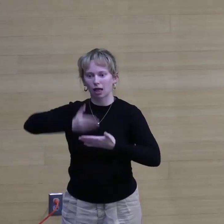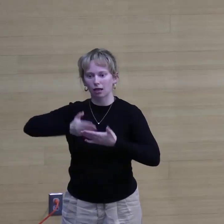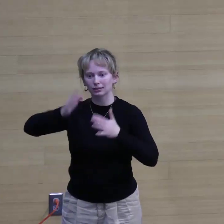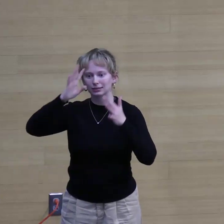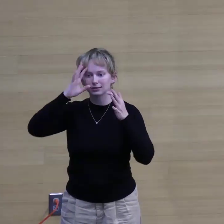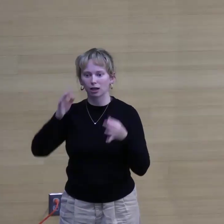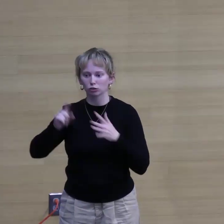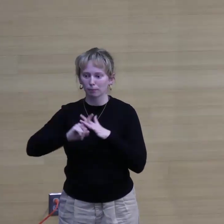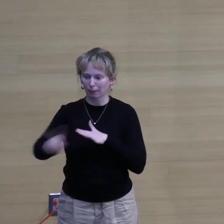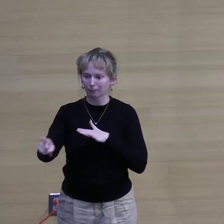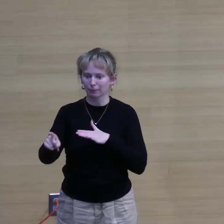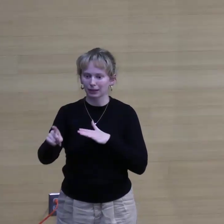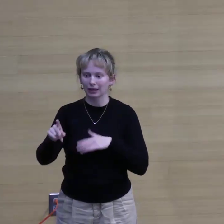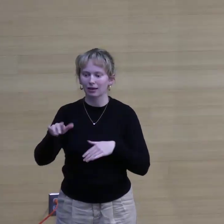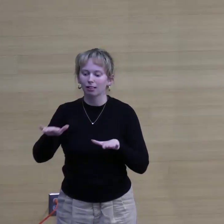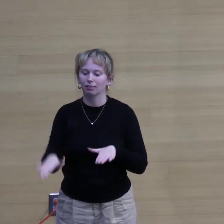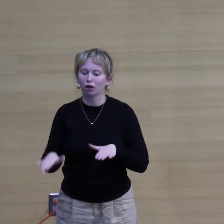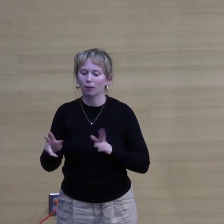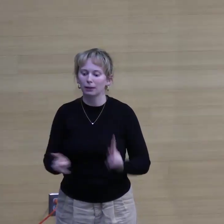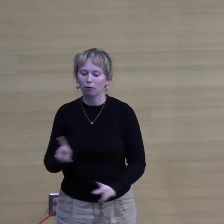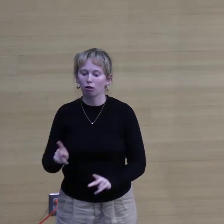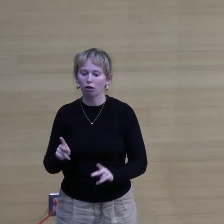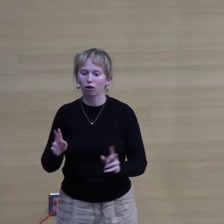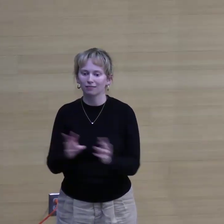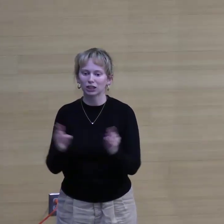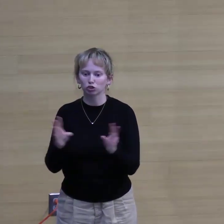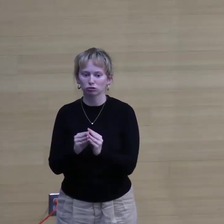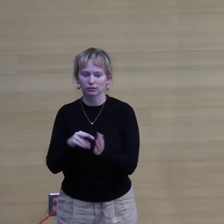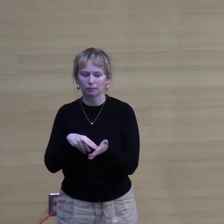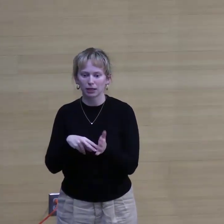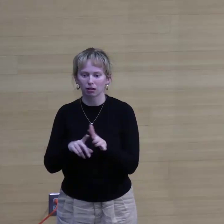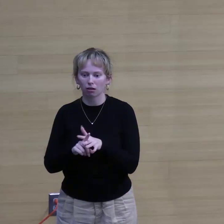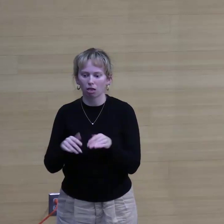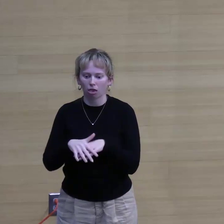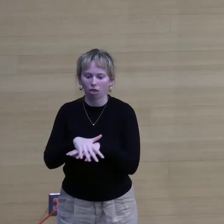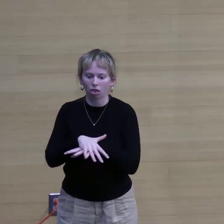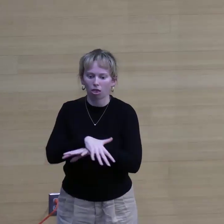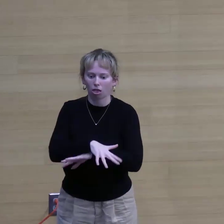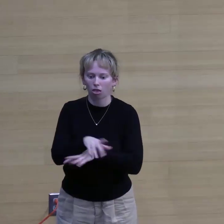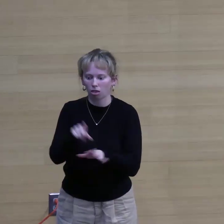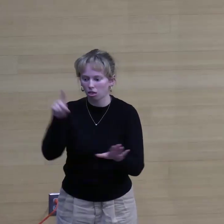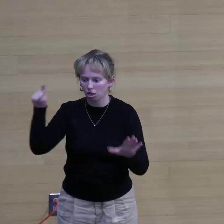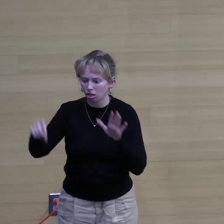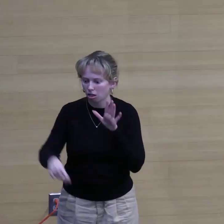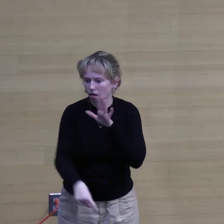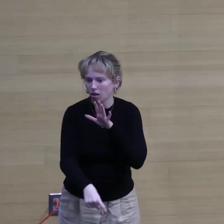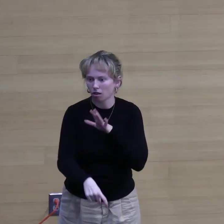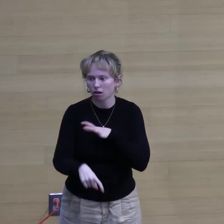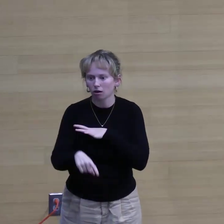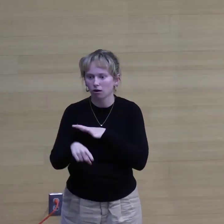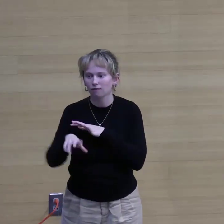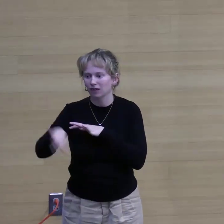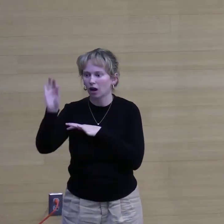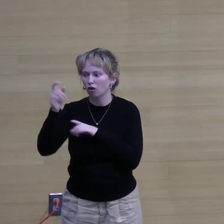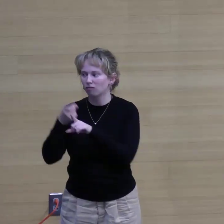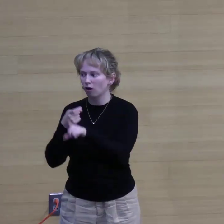a Little People convention. And so he just blended in the crowd and like took off and went down an escalator and ended up being